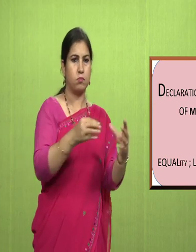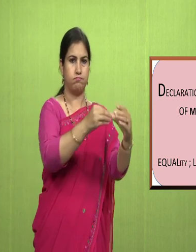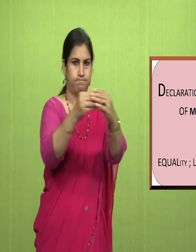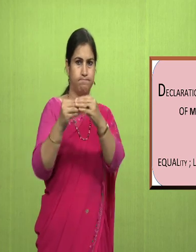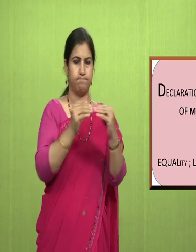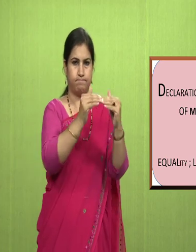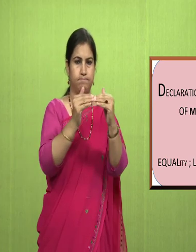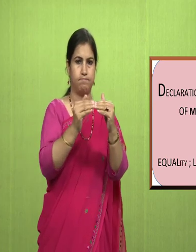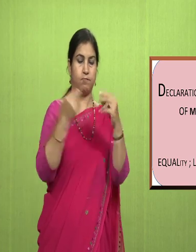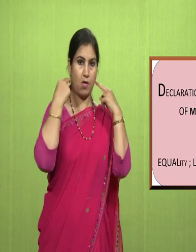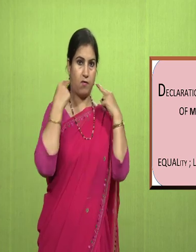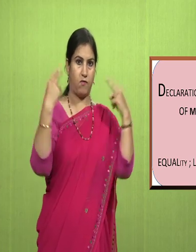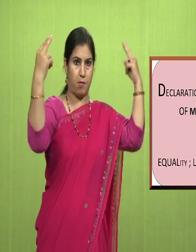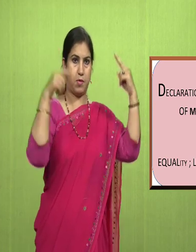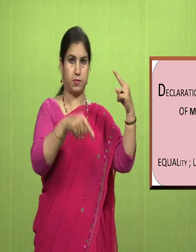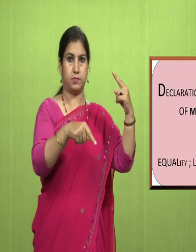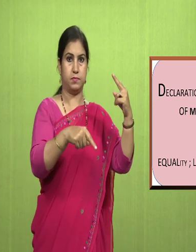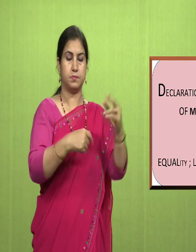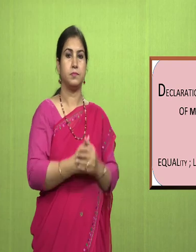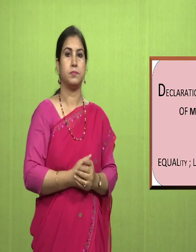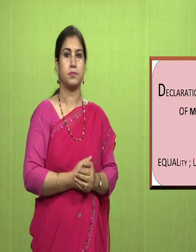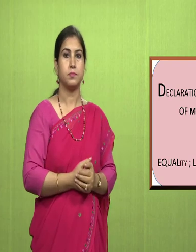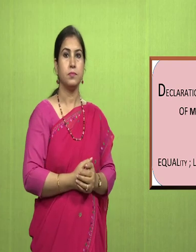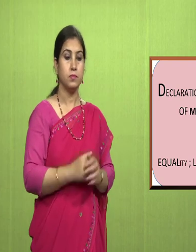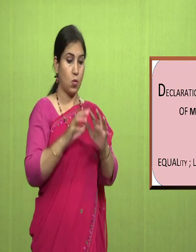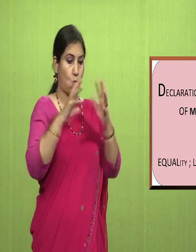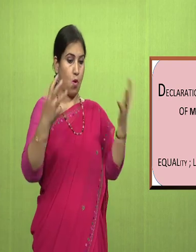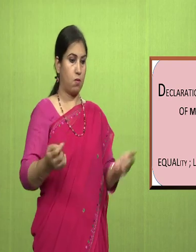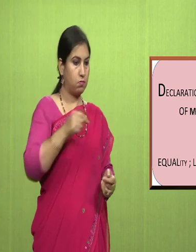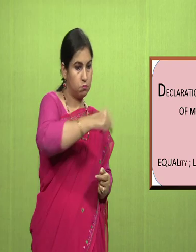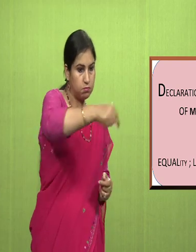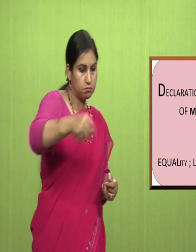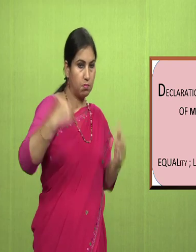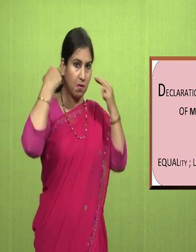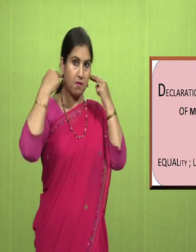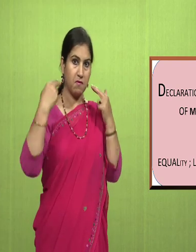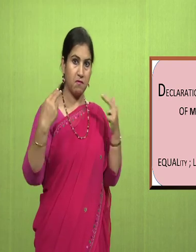became popular all over the world.